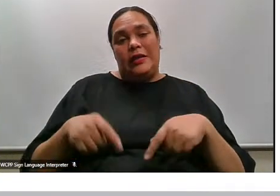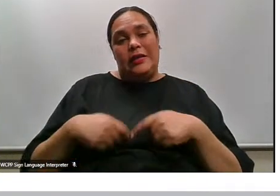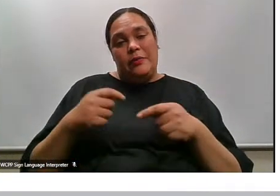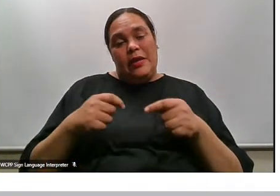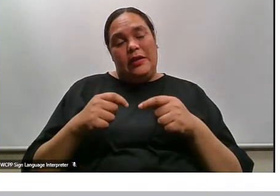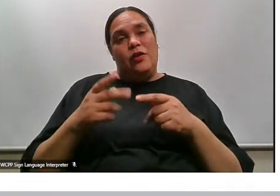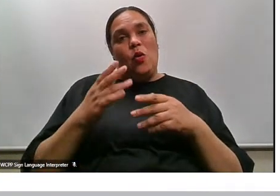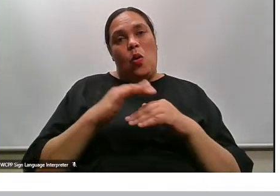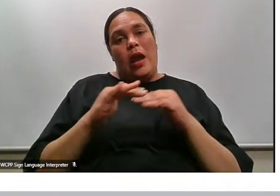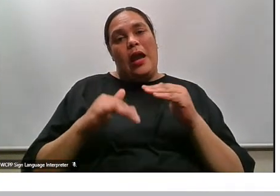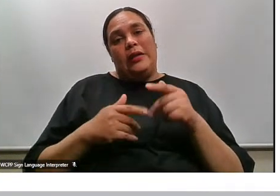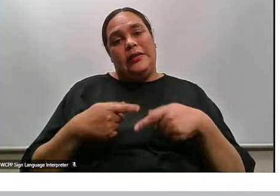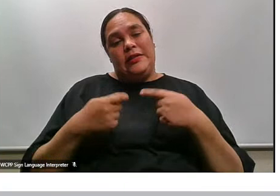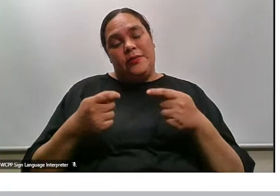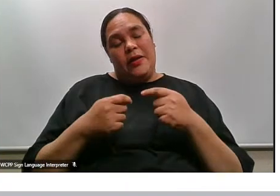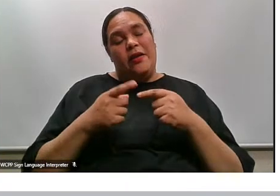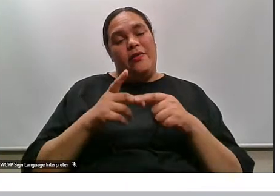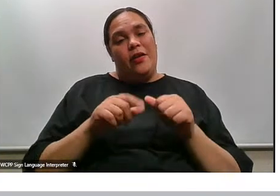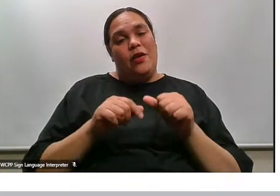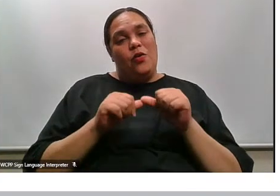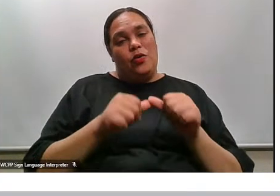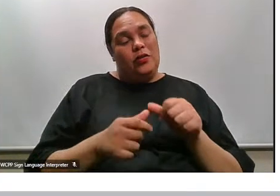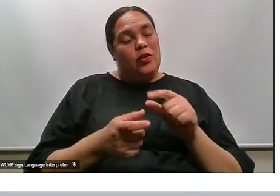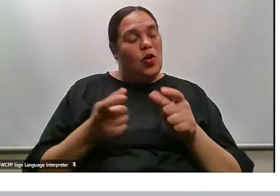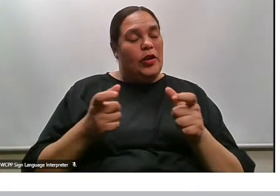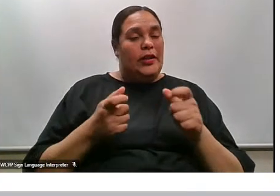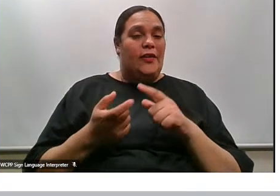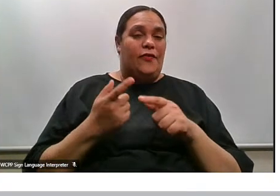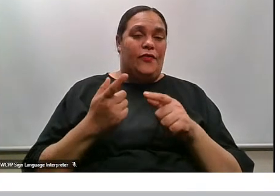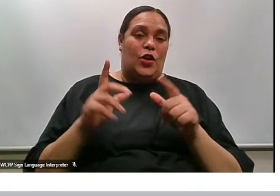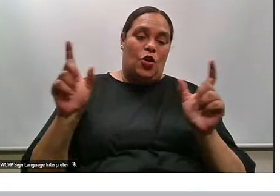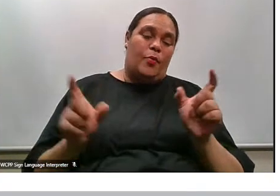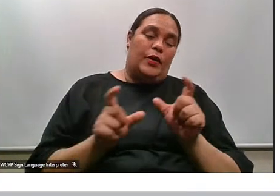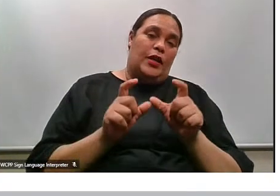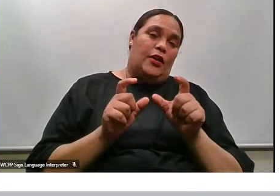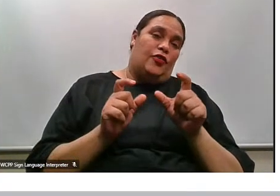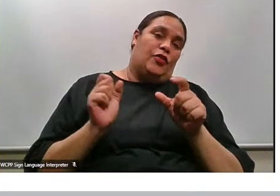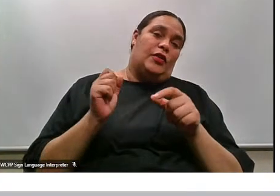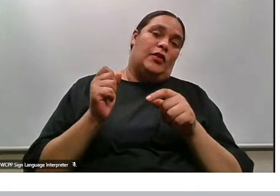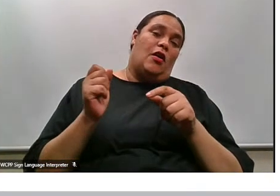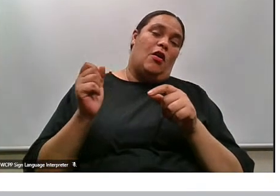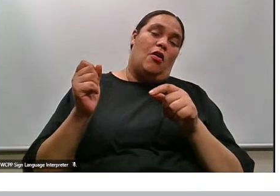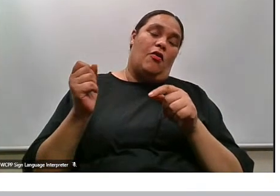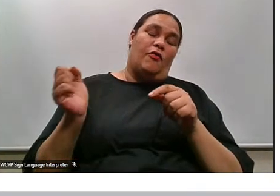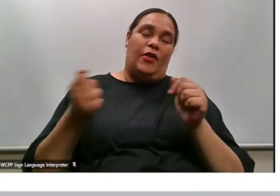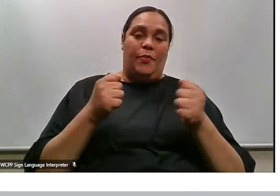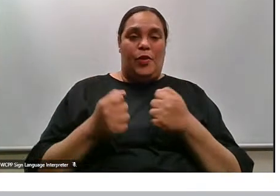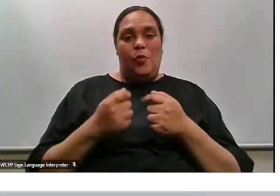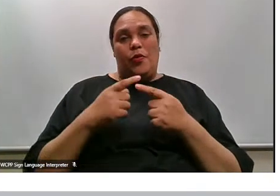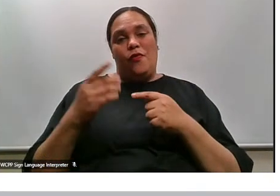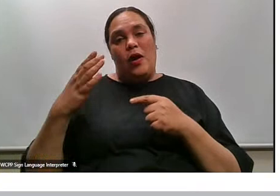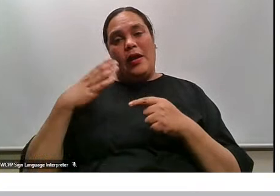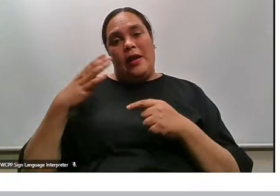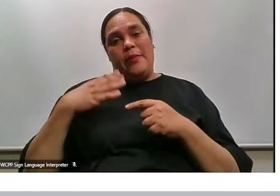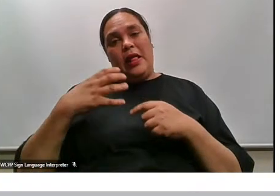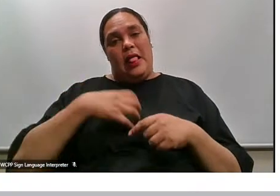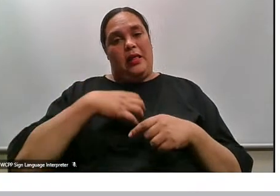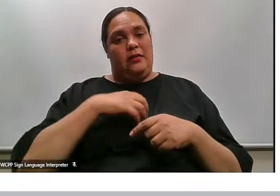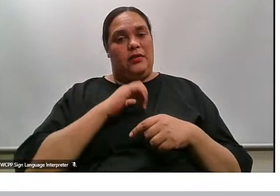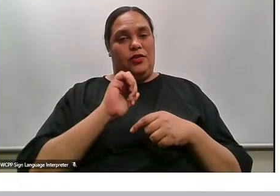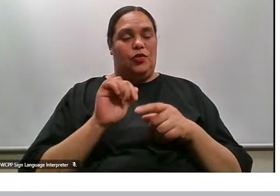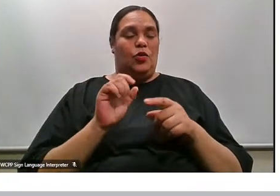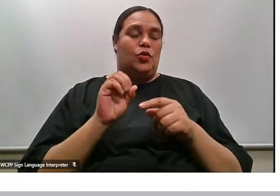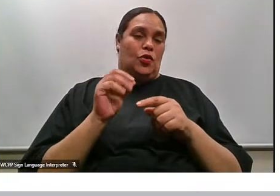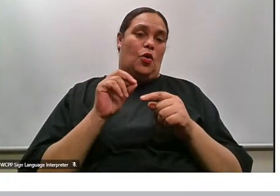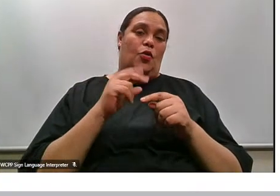the underspending are contained from compensation of employee goods and services and payment for capital assets. So